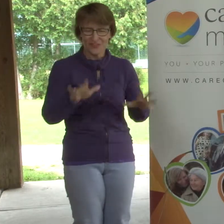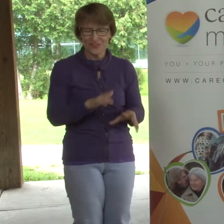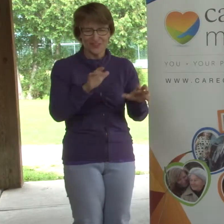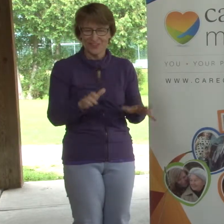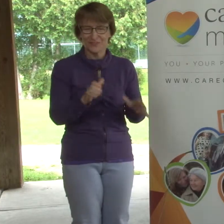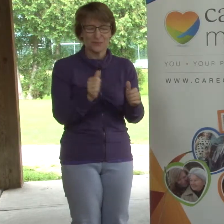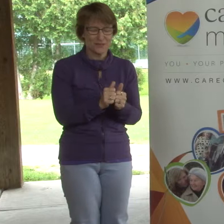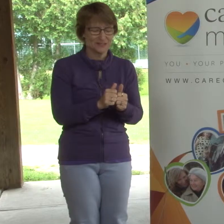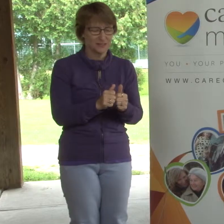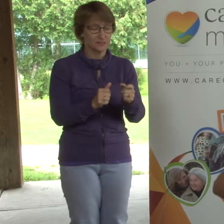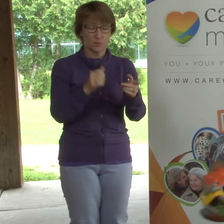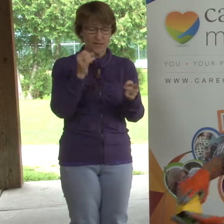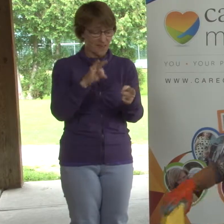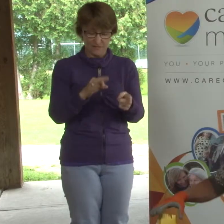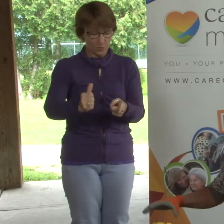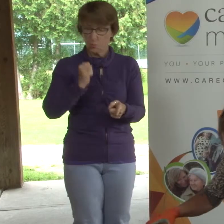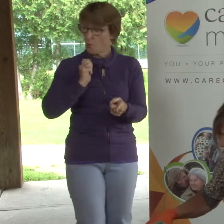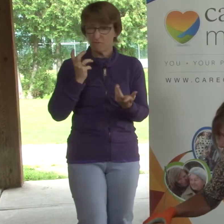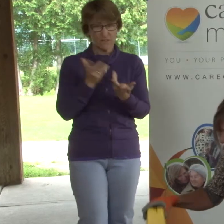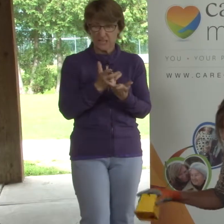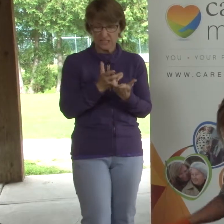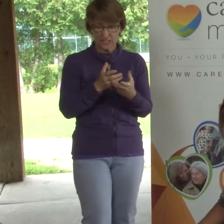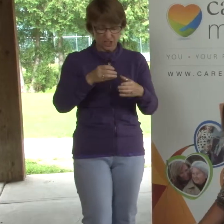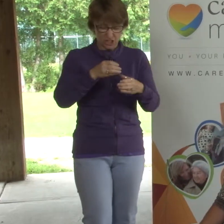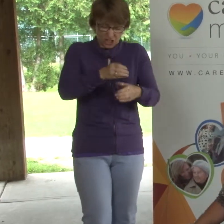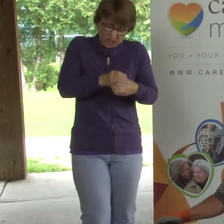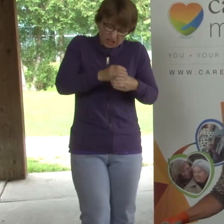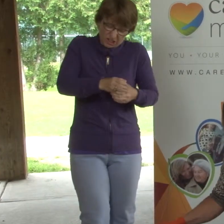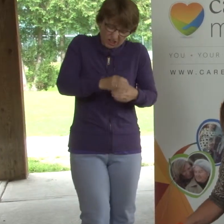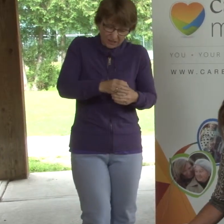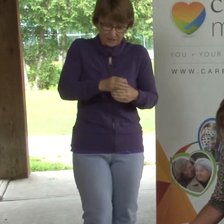So if your plant won't fit, simply upend the container